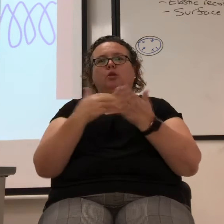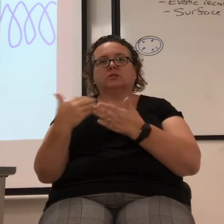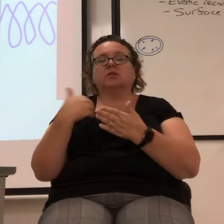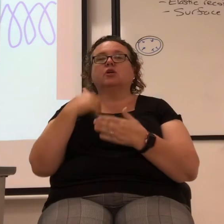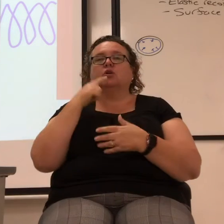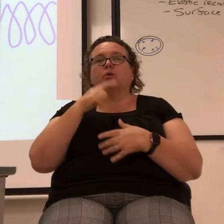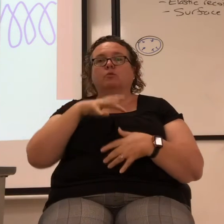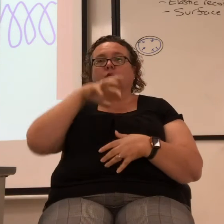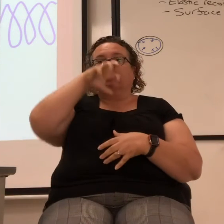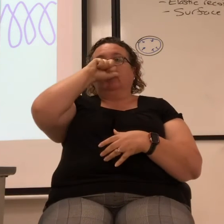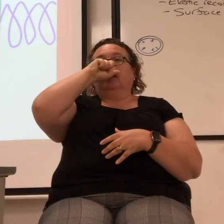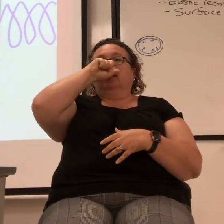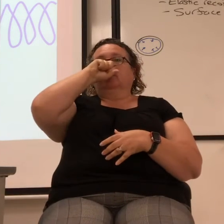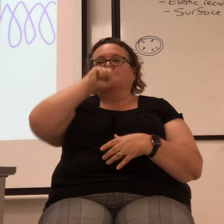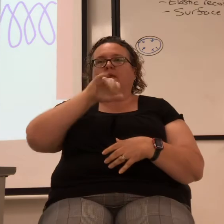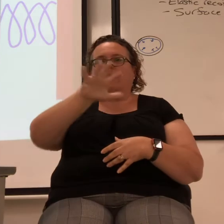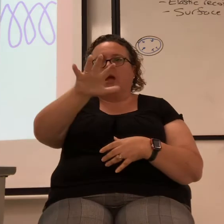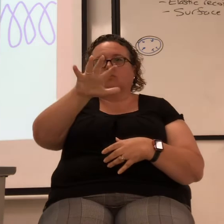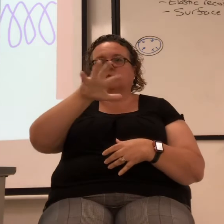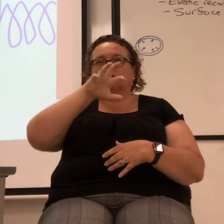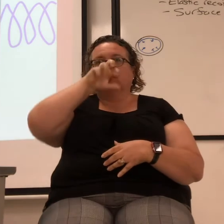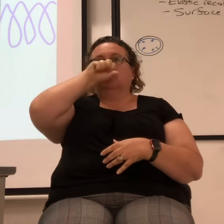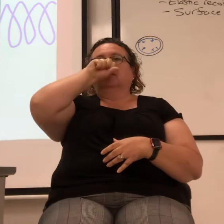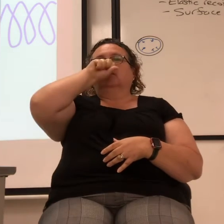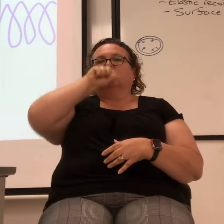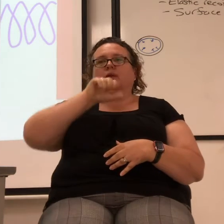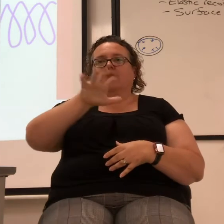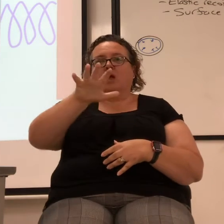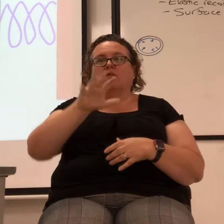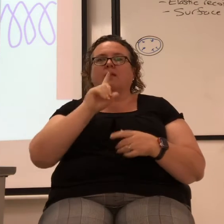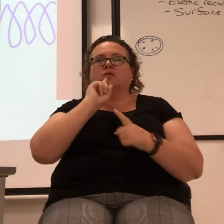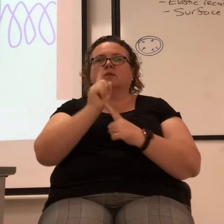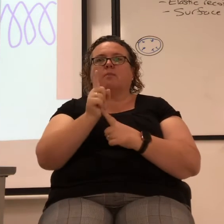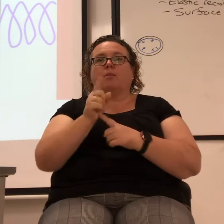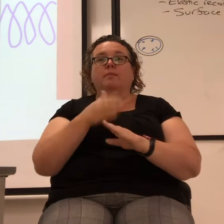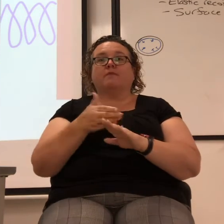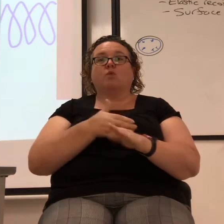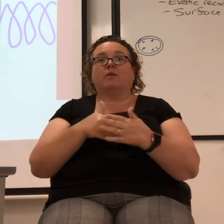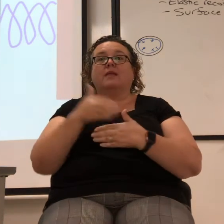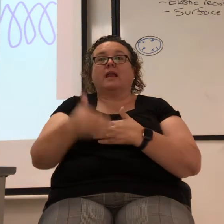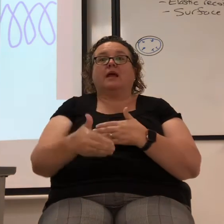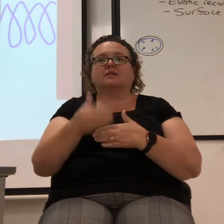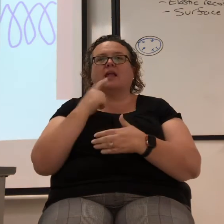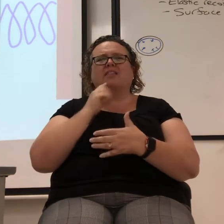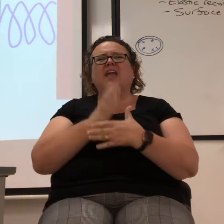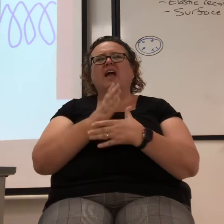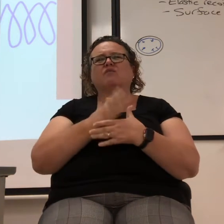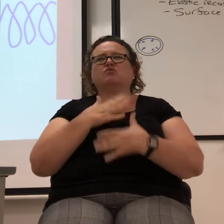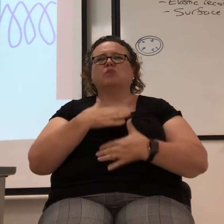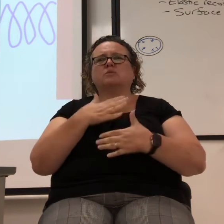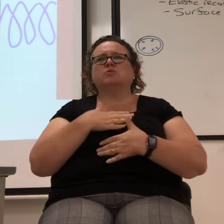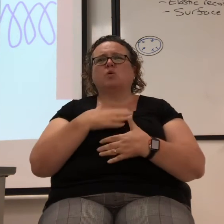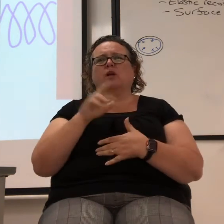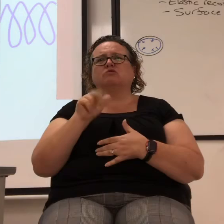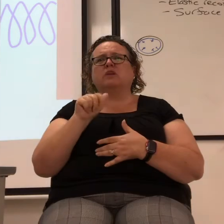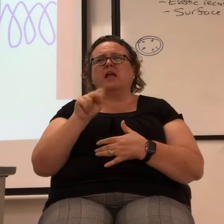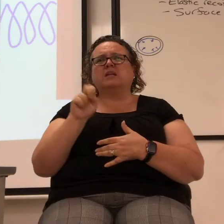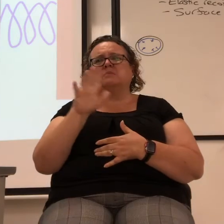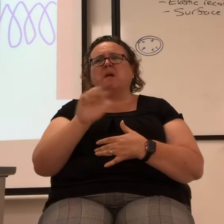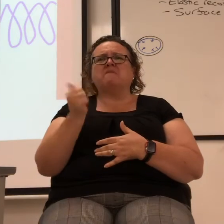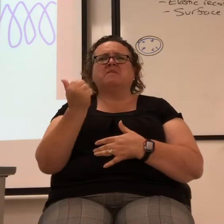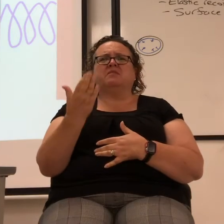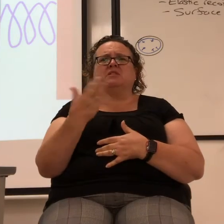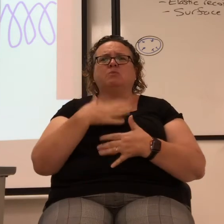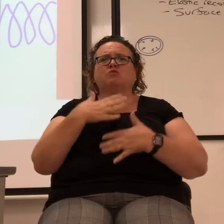breathe in, you breathe out. And then there's the moment before you take the next breath. The average respiratory rate is about 15 breaths